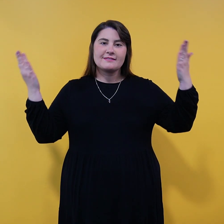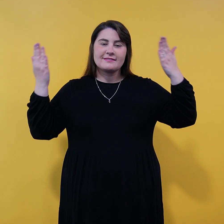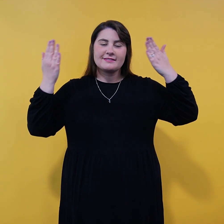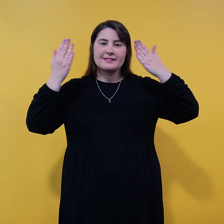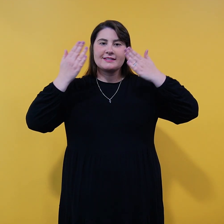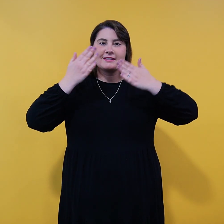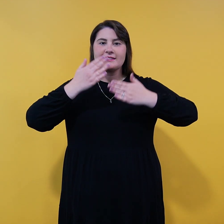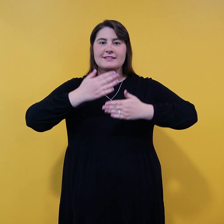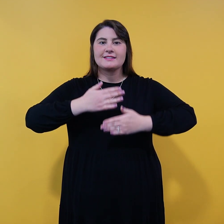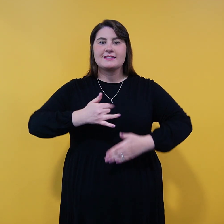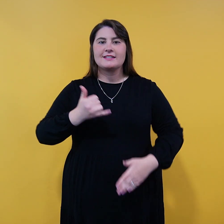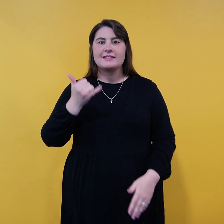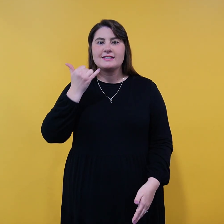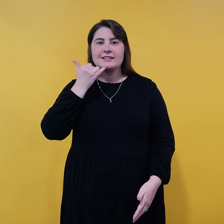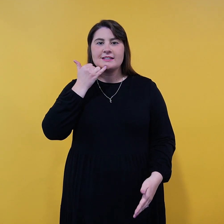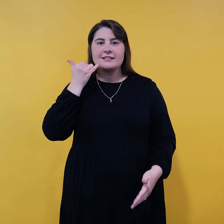holy night.